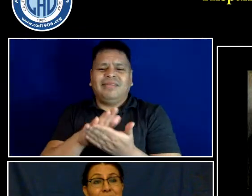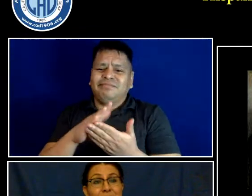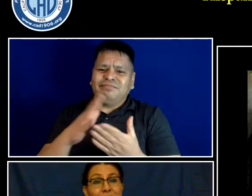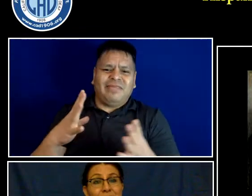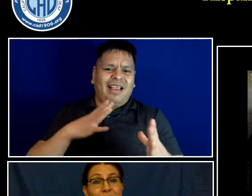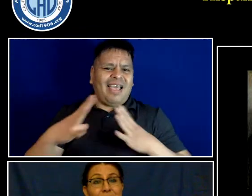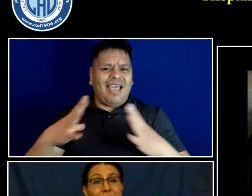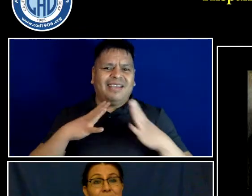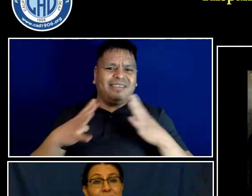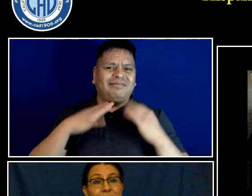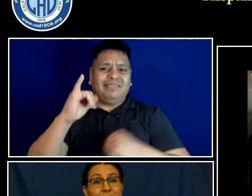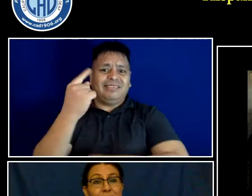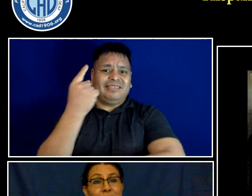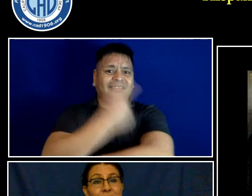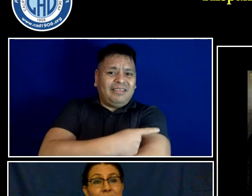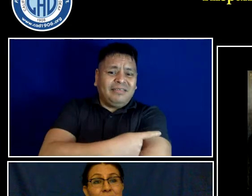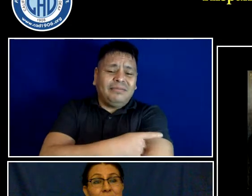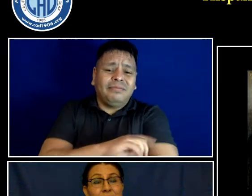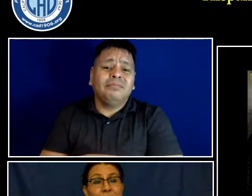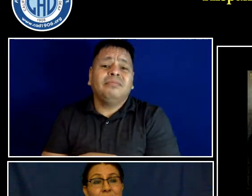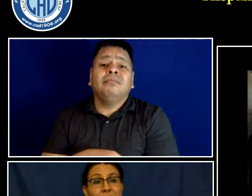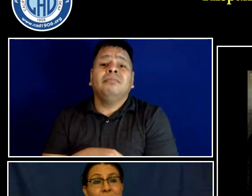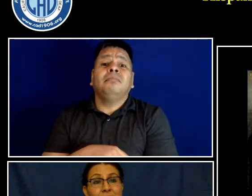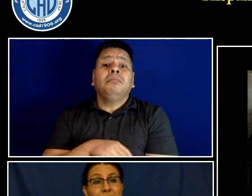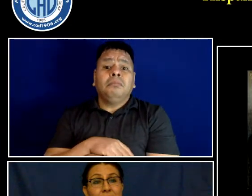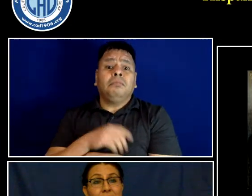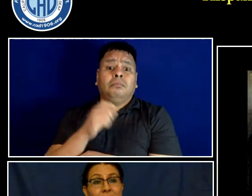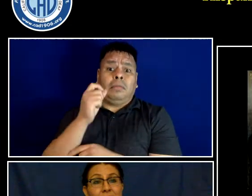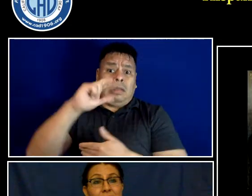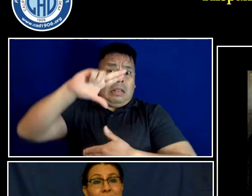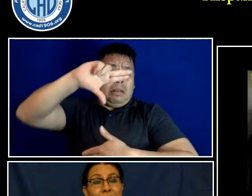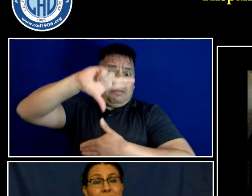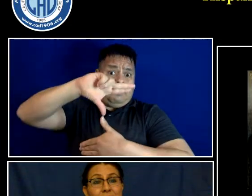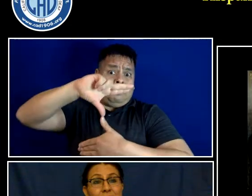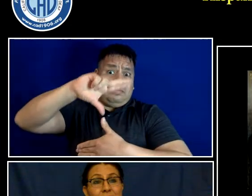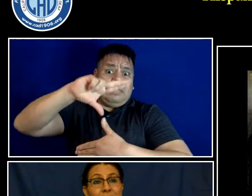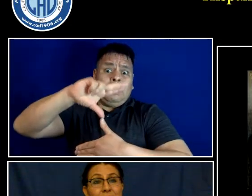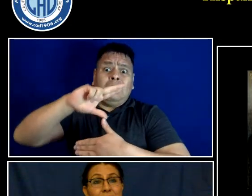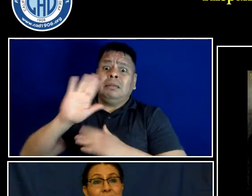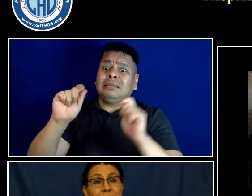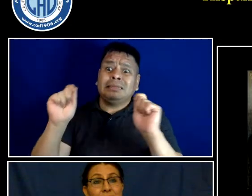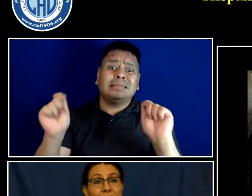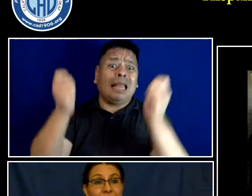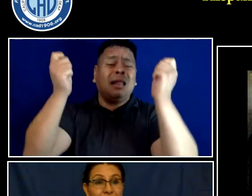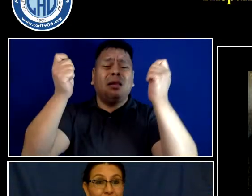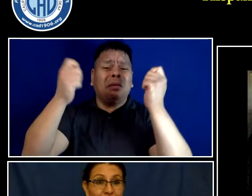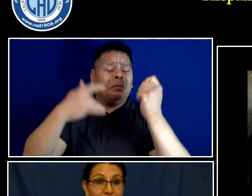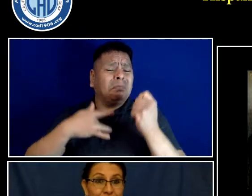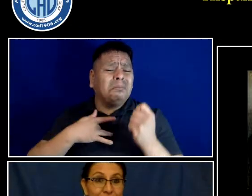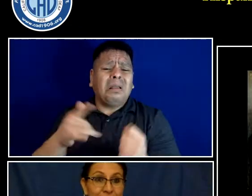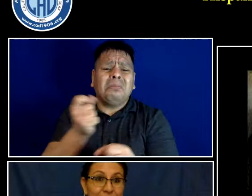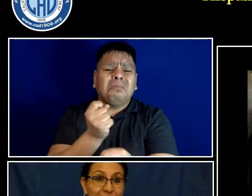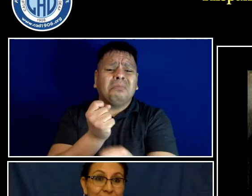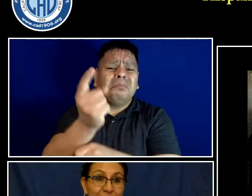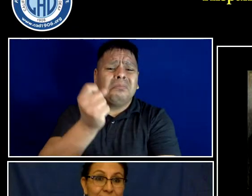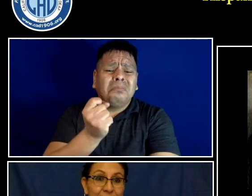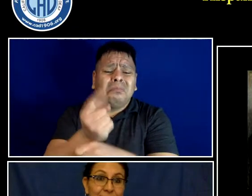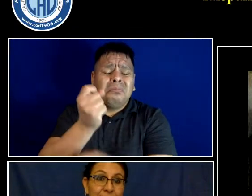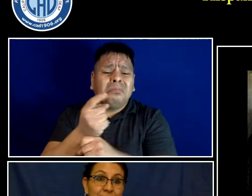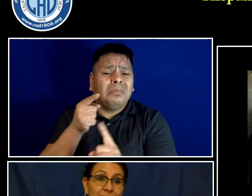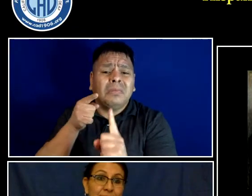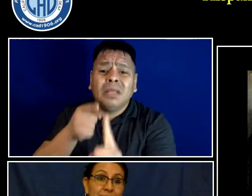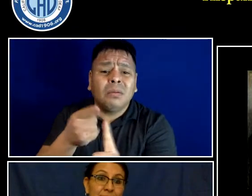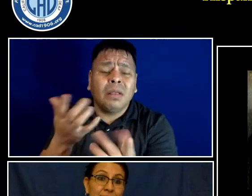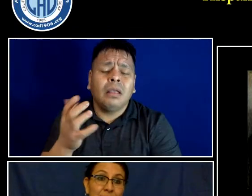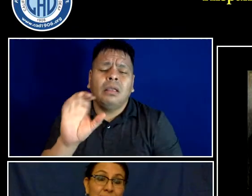Now, Spain, the country, of course, has an extreme reverence for Columbus, Christopher Columbus, and